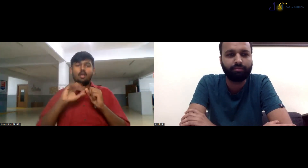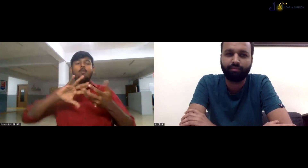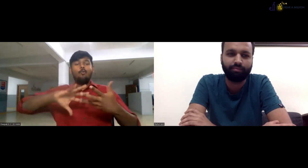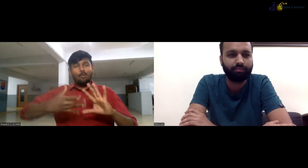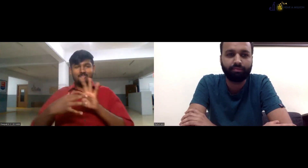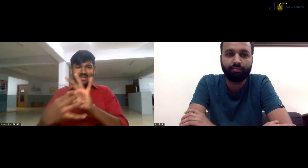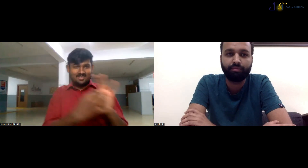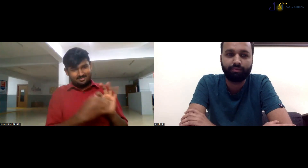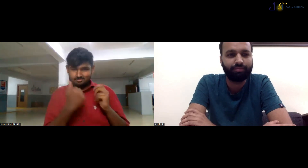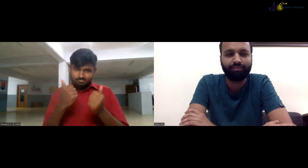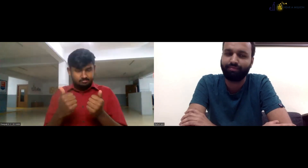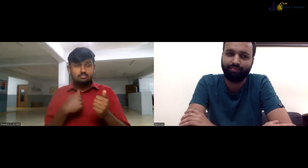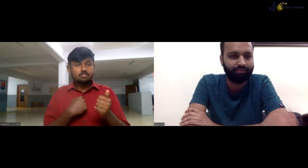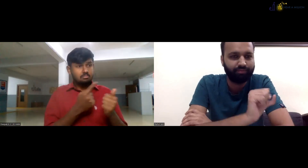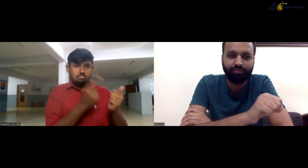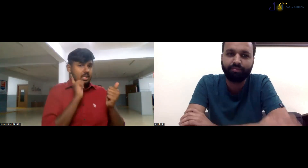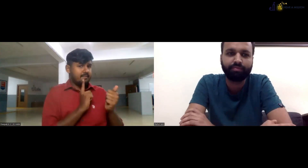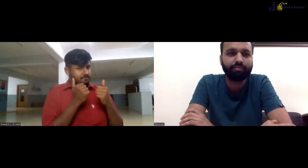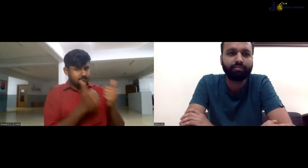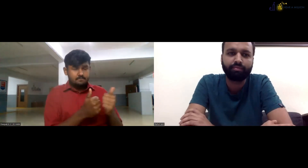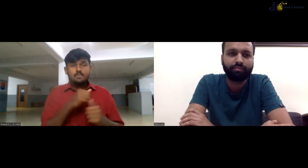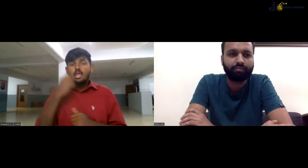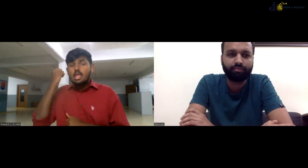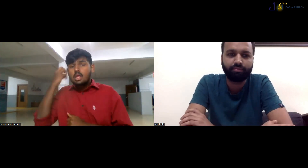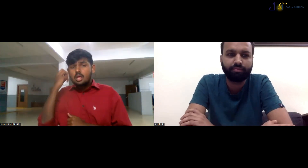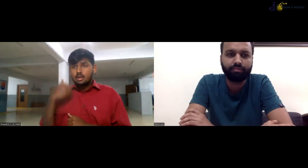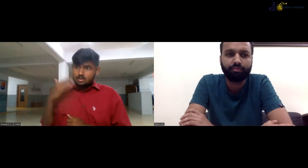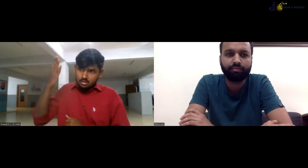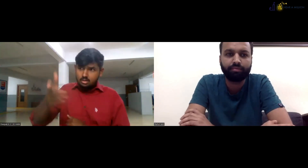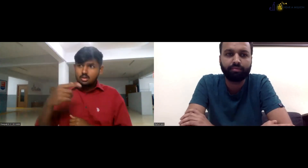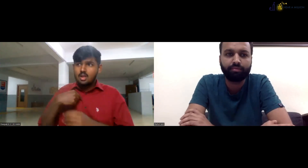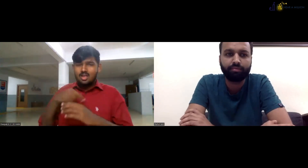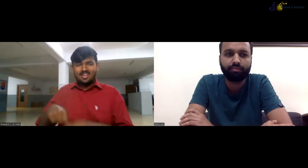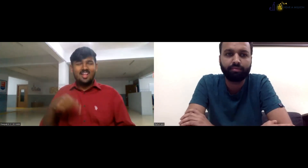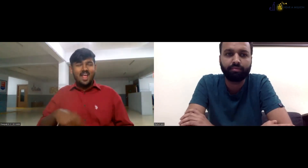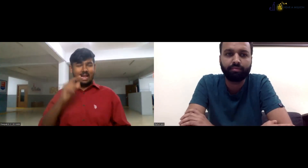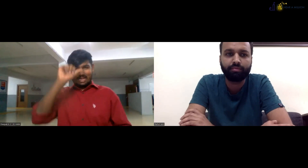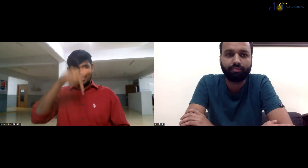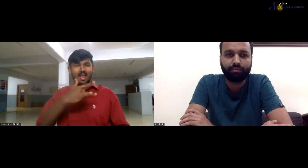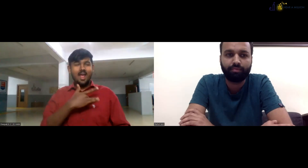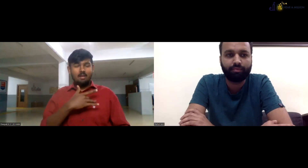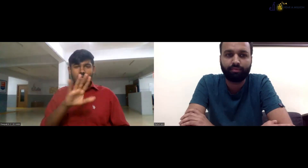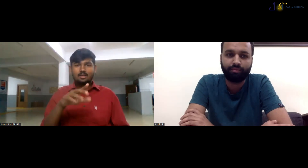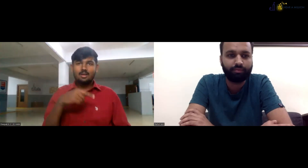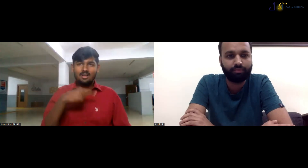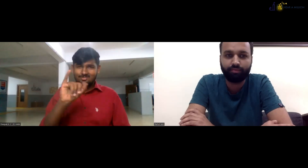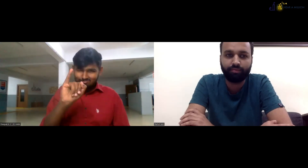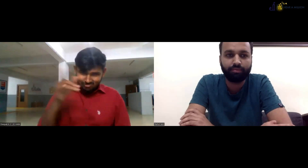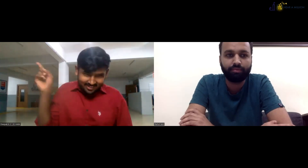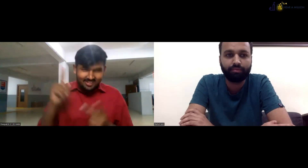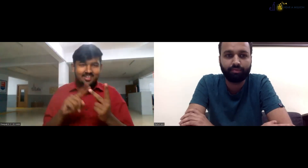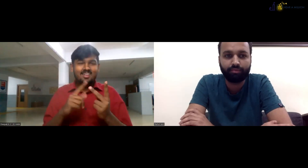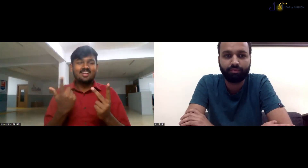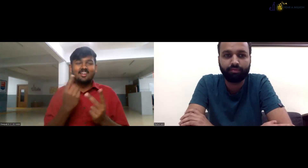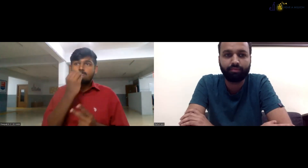how international sign has been, other languages are borrowing from IS, and once you learn that, it's